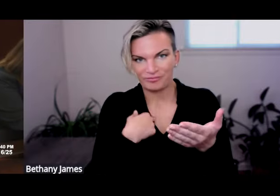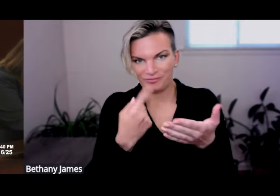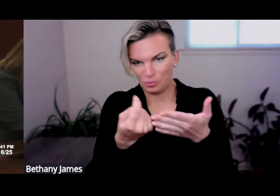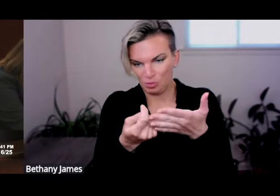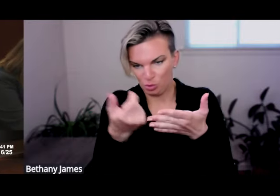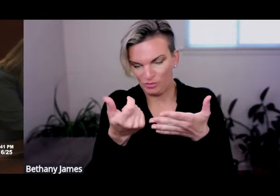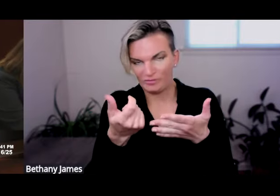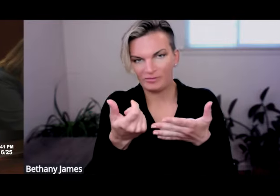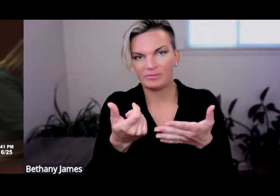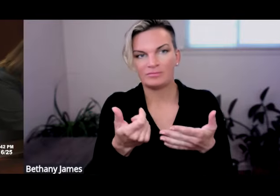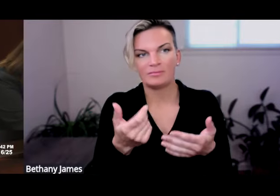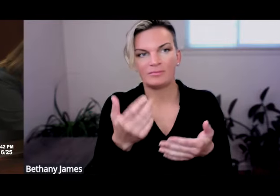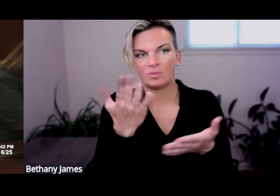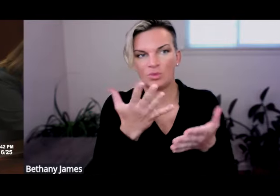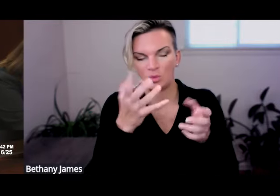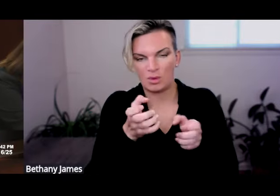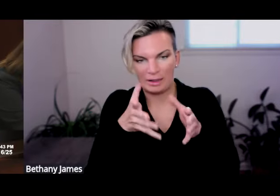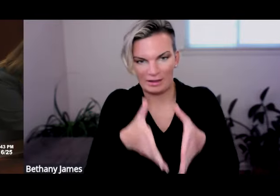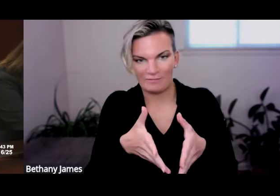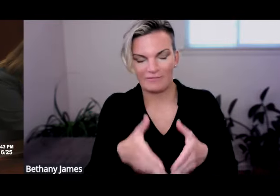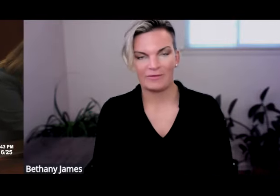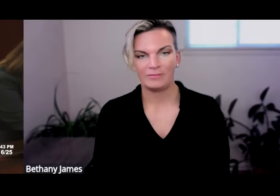something based on what we're wanting to remove.